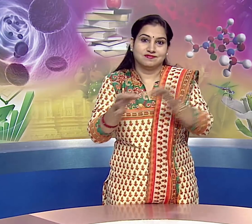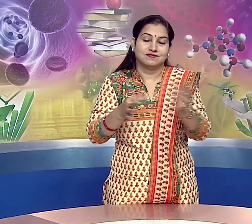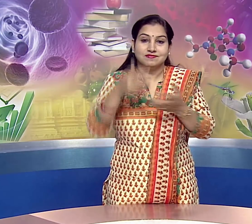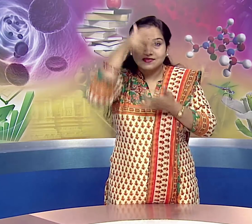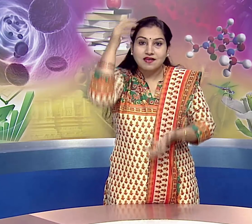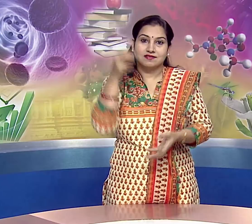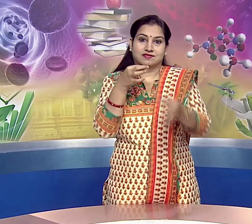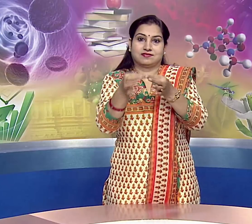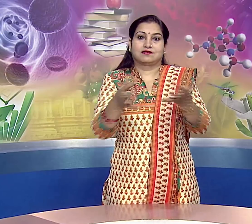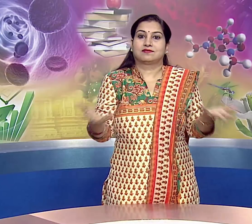tiger